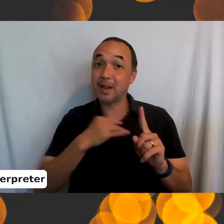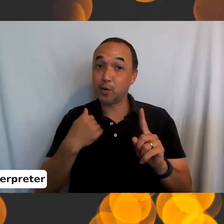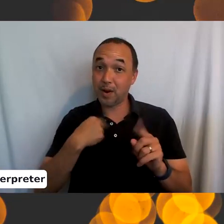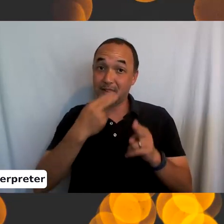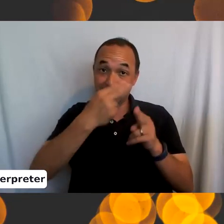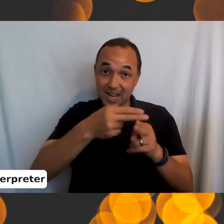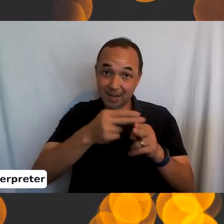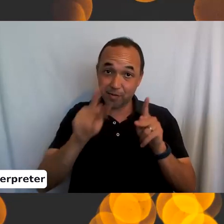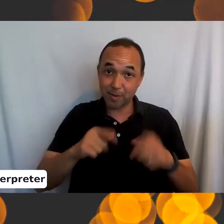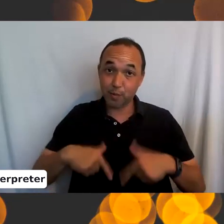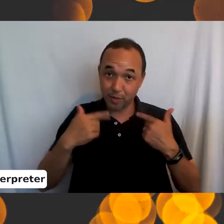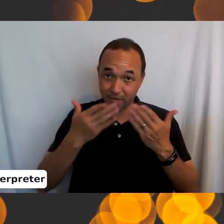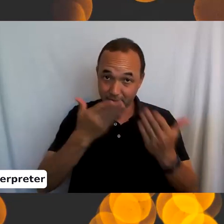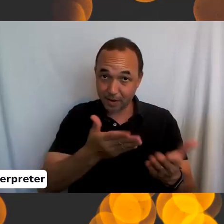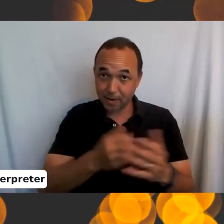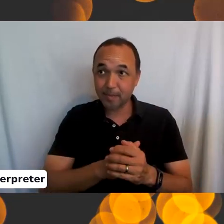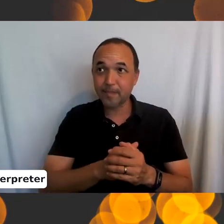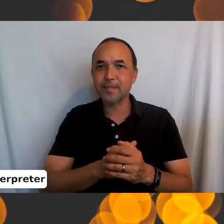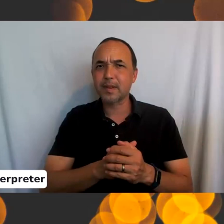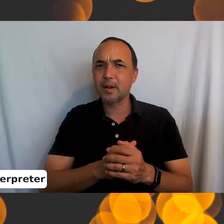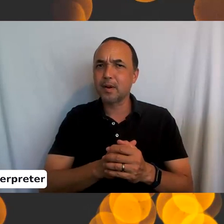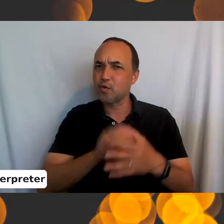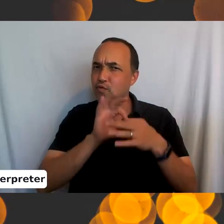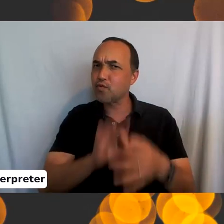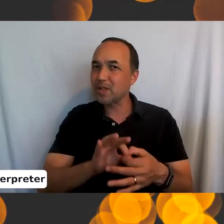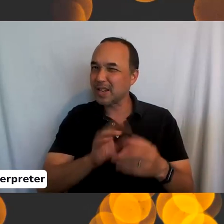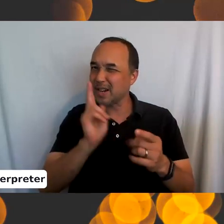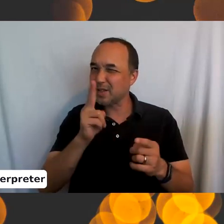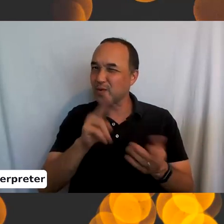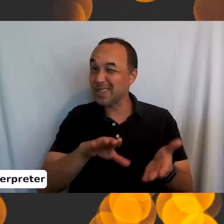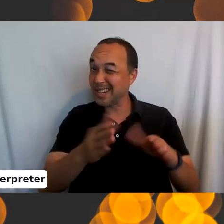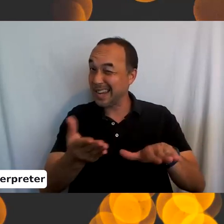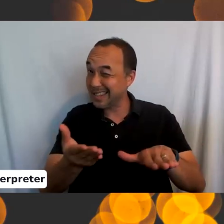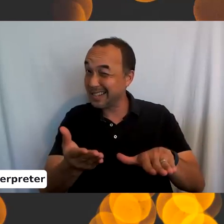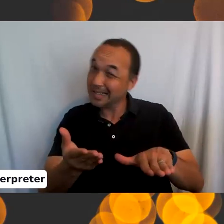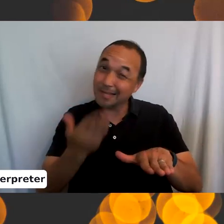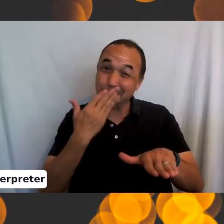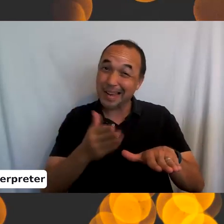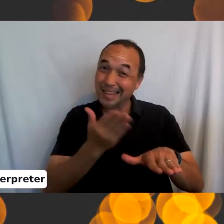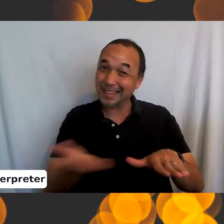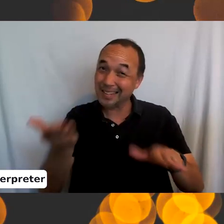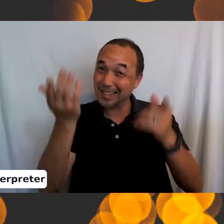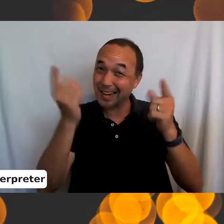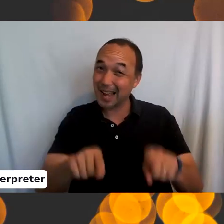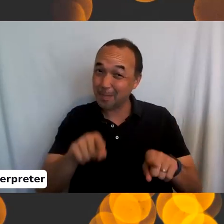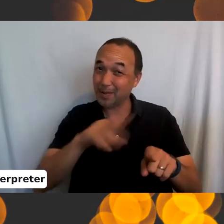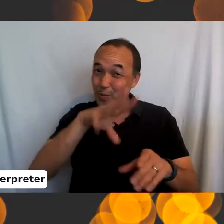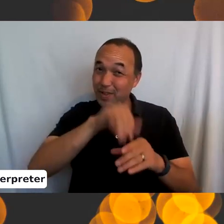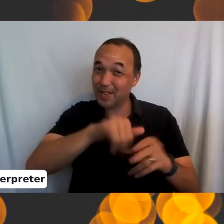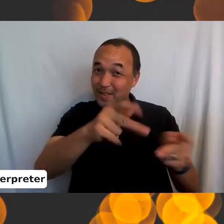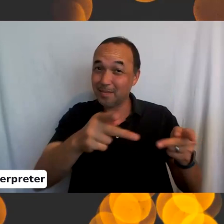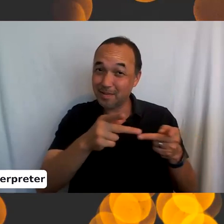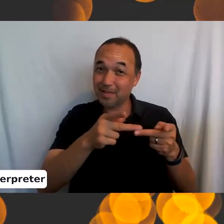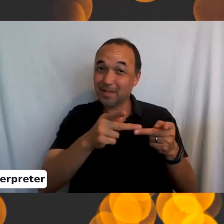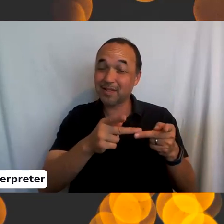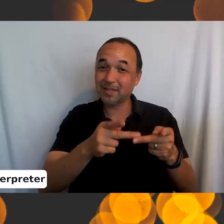past residents, pertinent history, deaths, the bad stuff. I like to know the bad stuff that happened in places. I like to know the bad stuff that